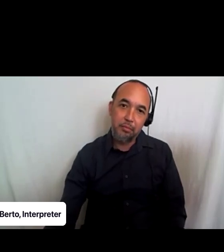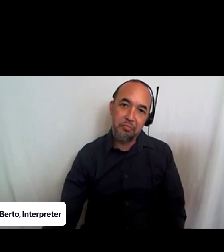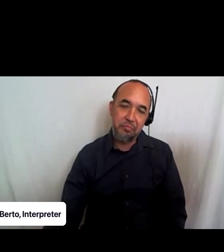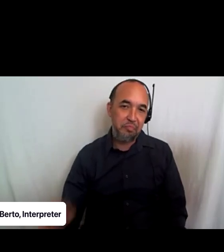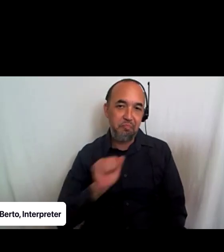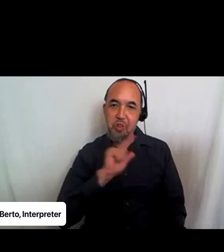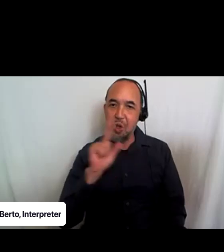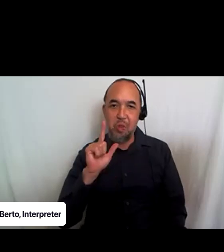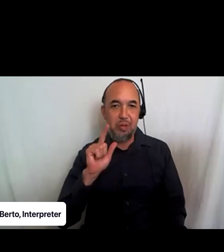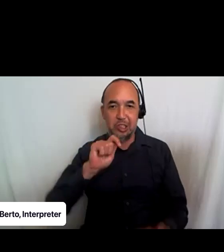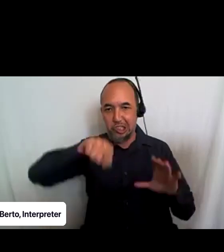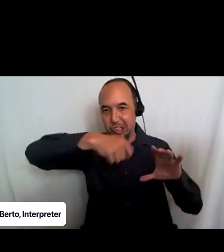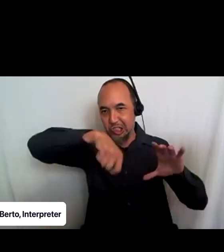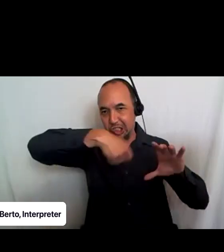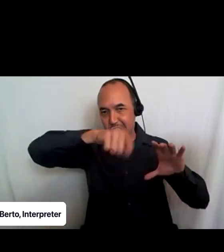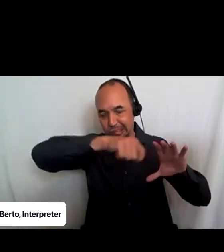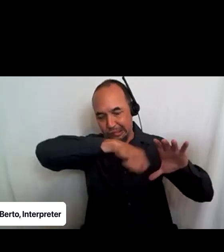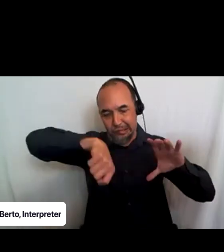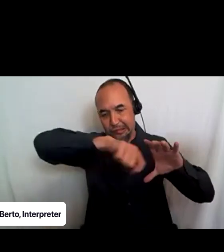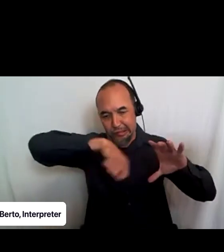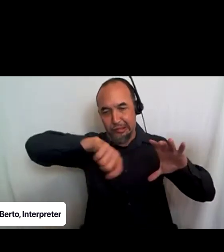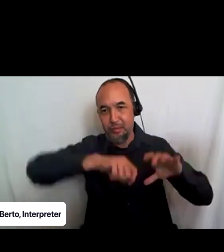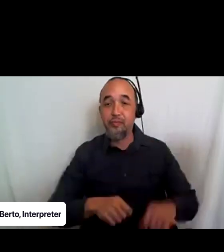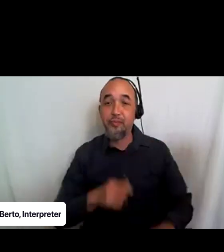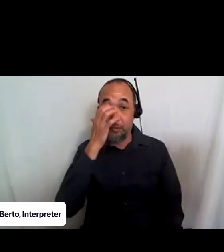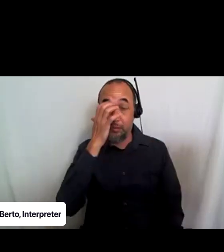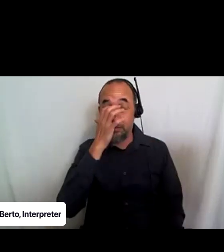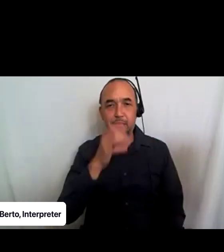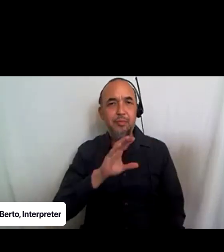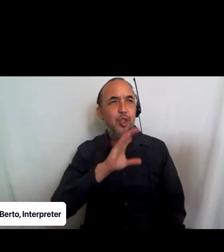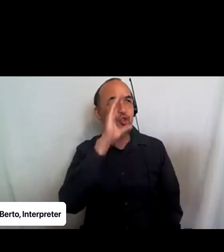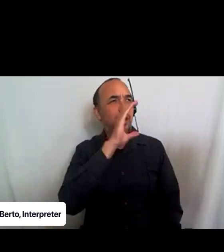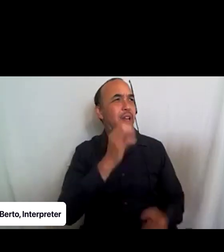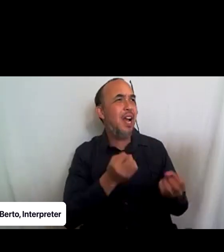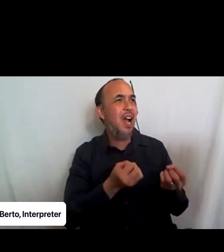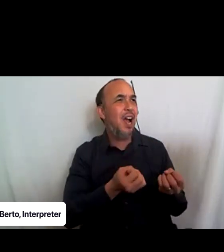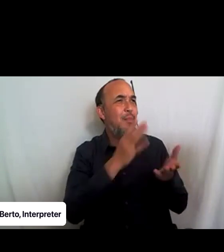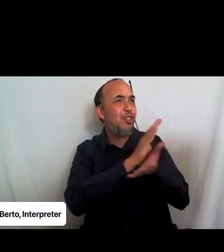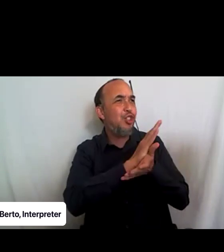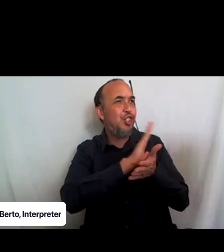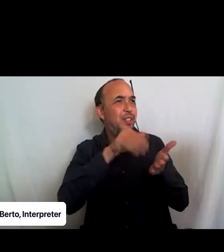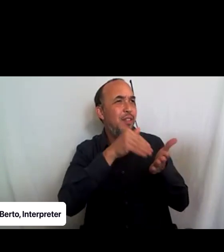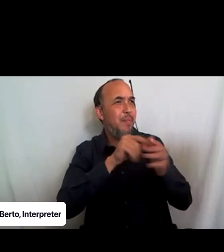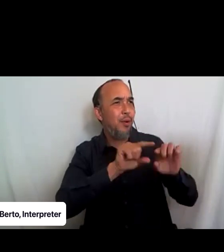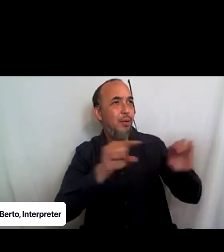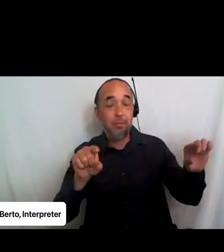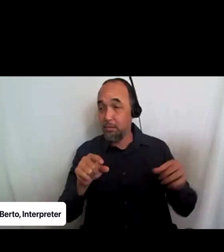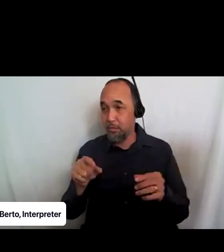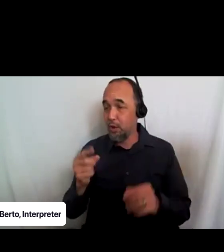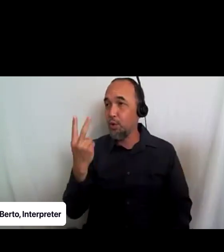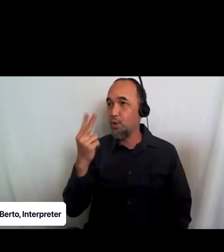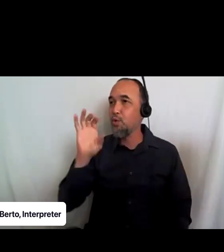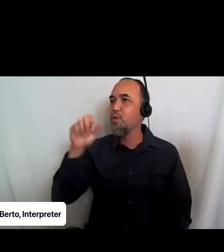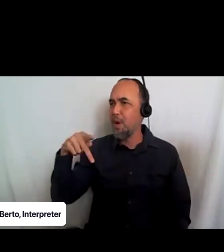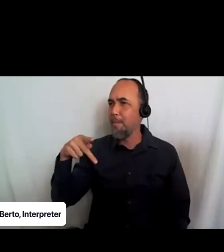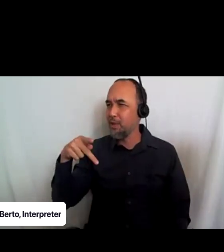And how much cheese should be in the middle? There's a couple questions. The remaining 2 cups of cheese. So